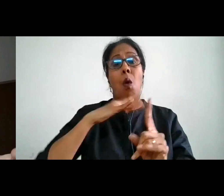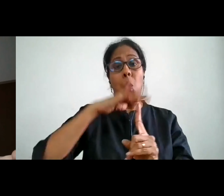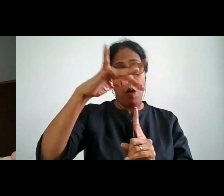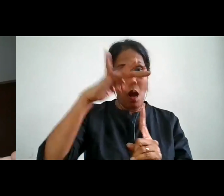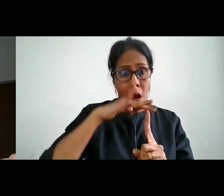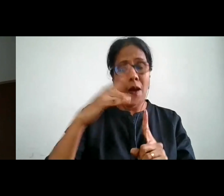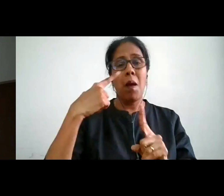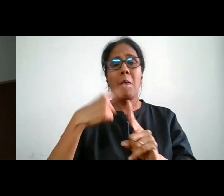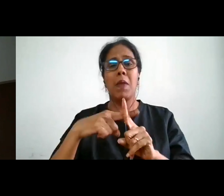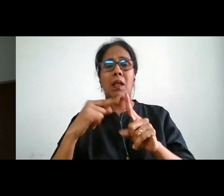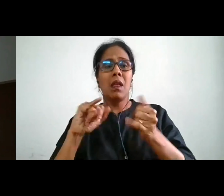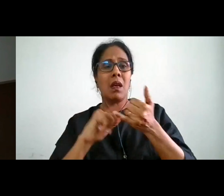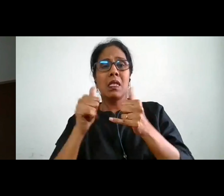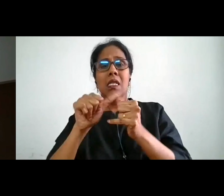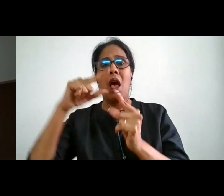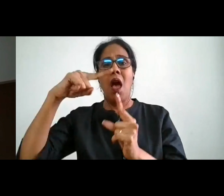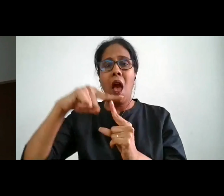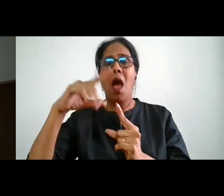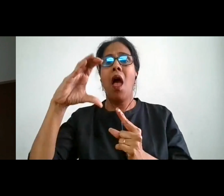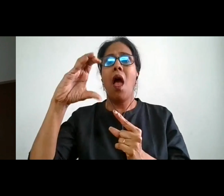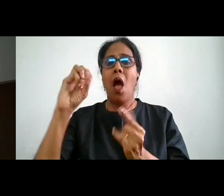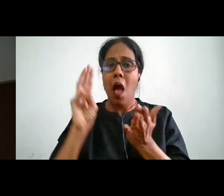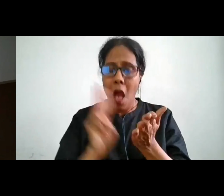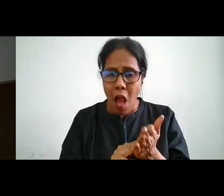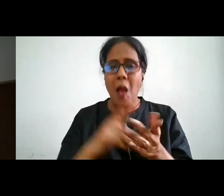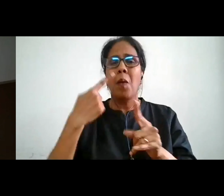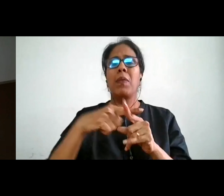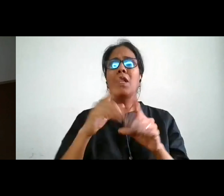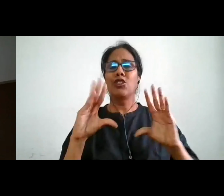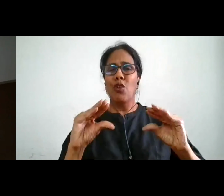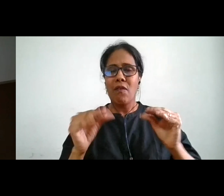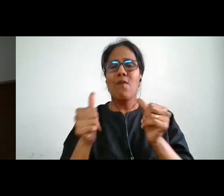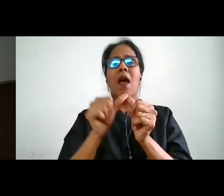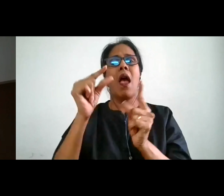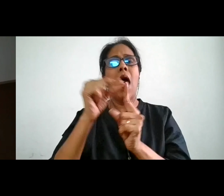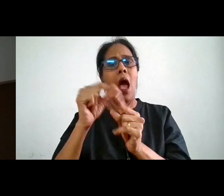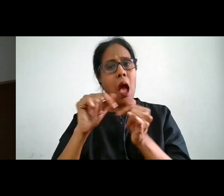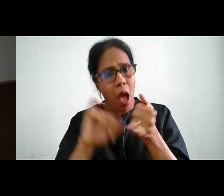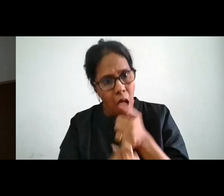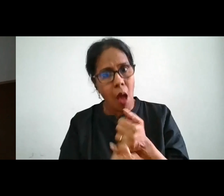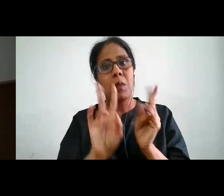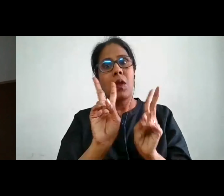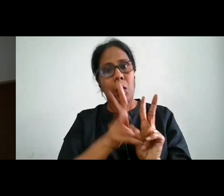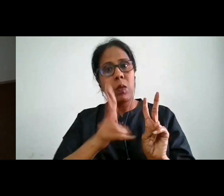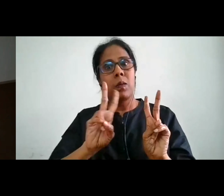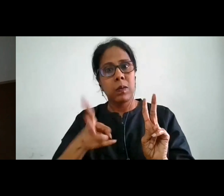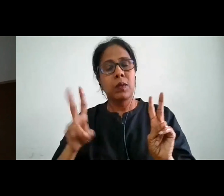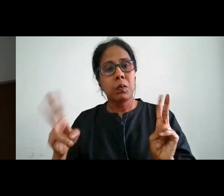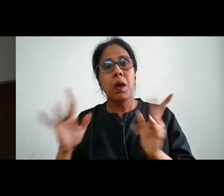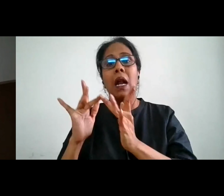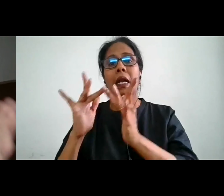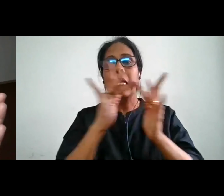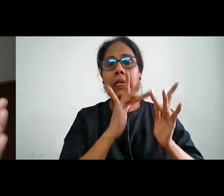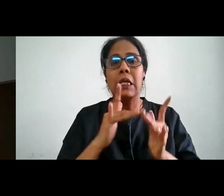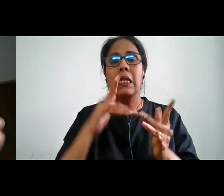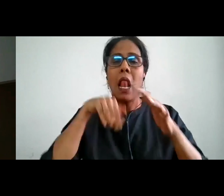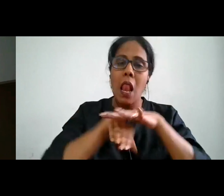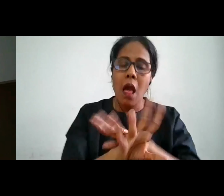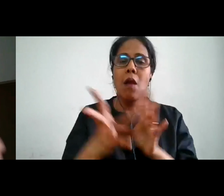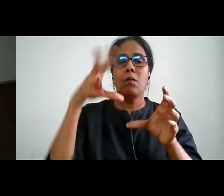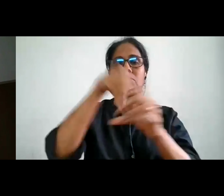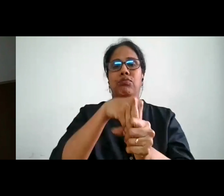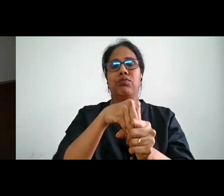-com, also software apps, etc. as required in digital infrastructure. We have to remember